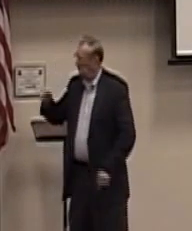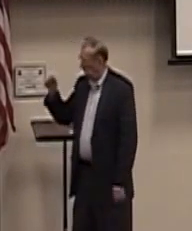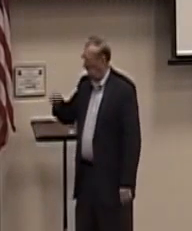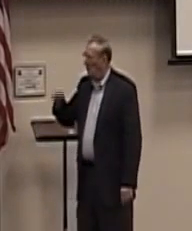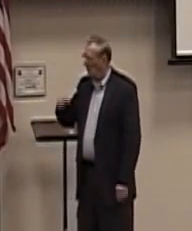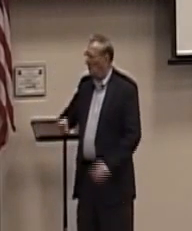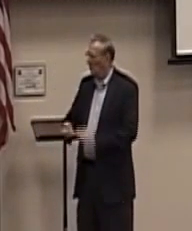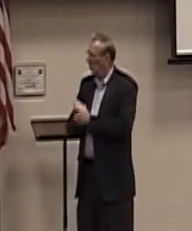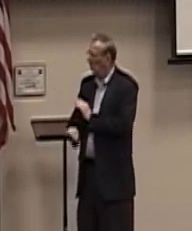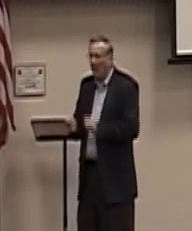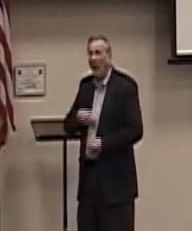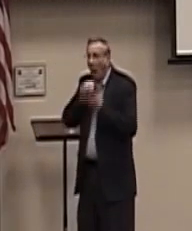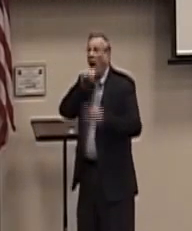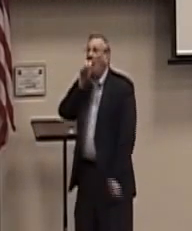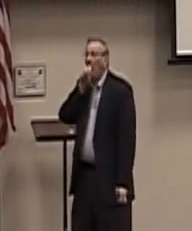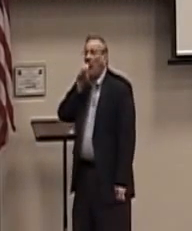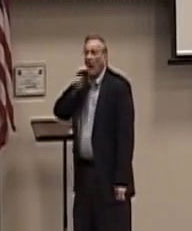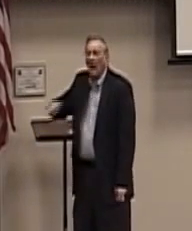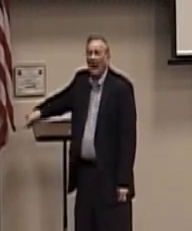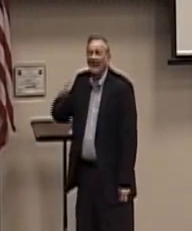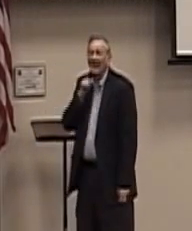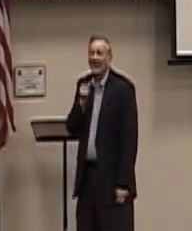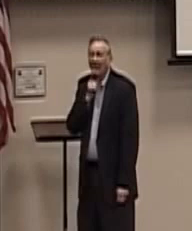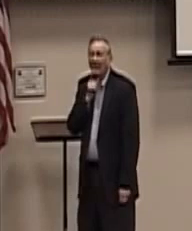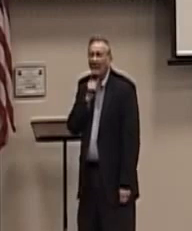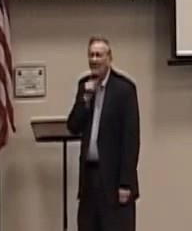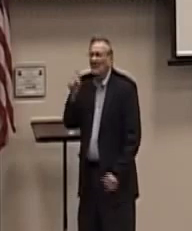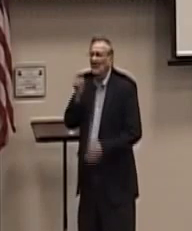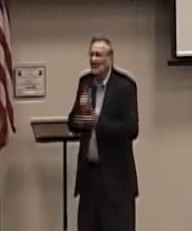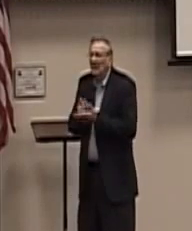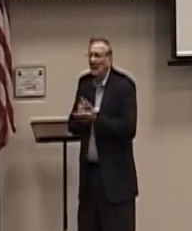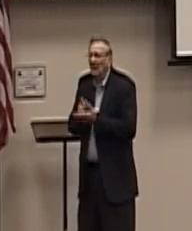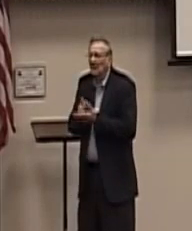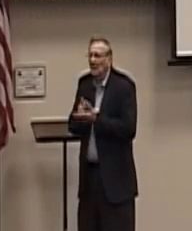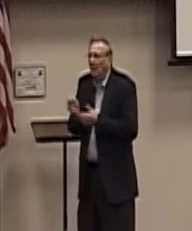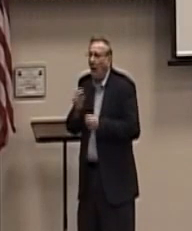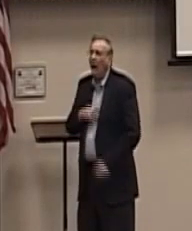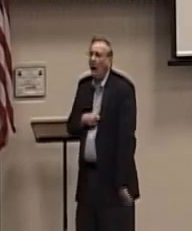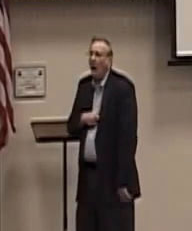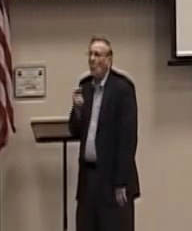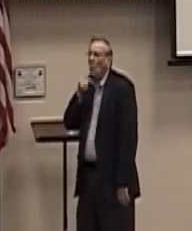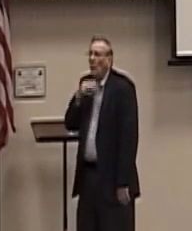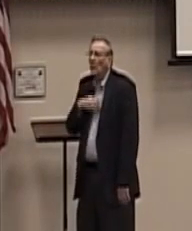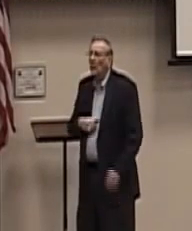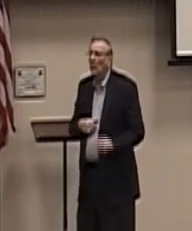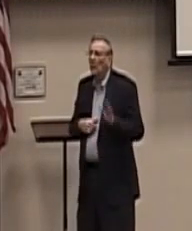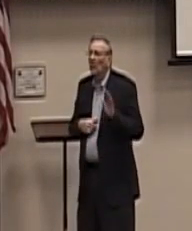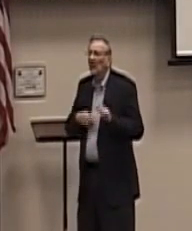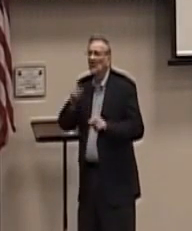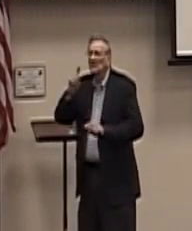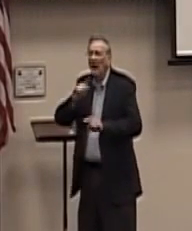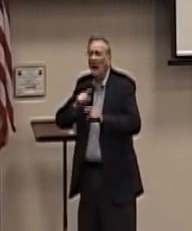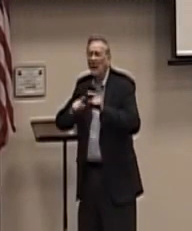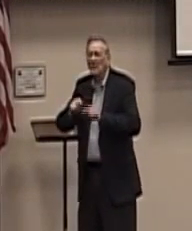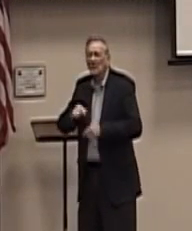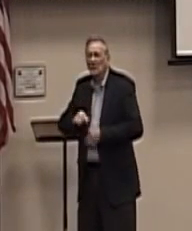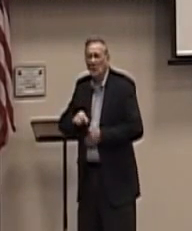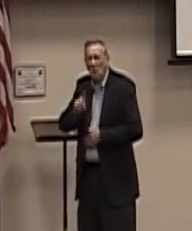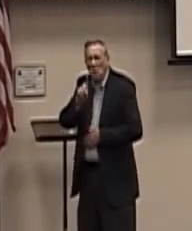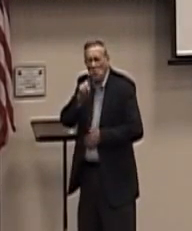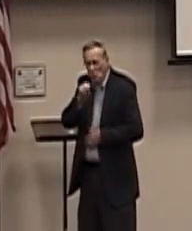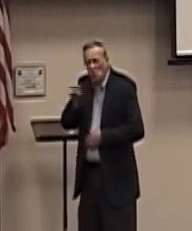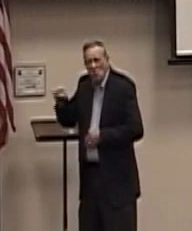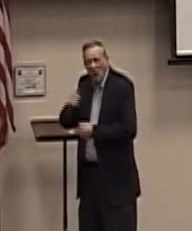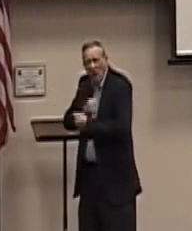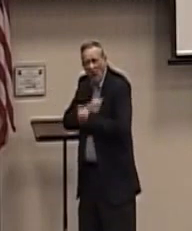both, their mouths dropped. After about 10 seconds of them being in amazement, one of the women looked at me and signed, 'Do you love